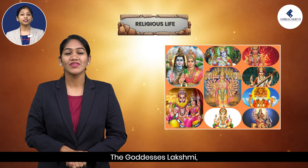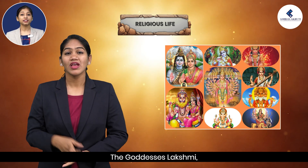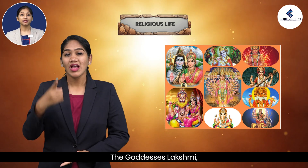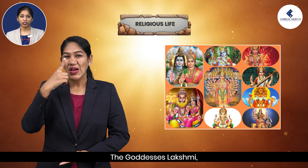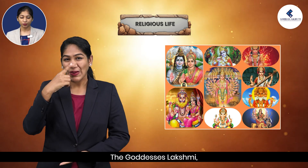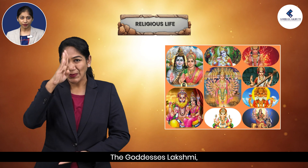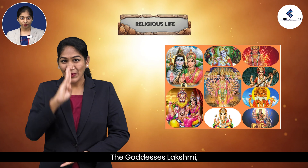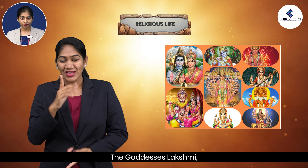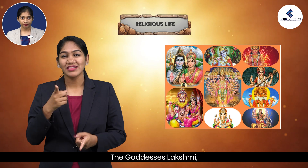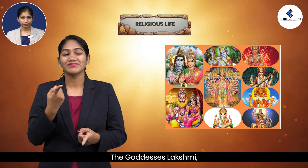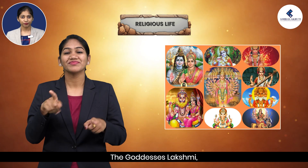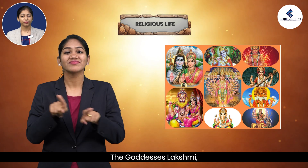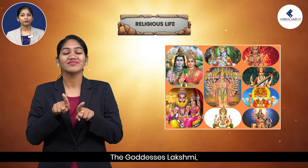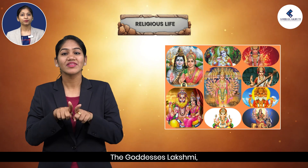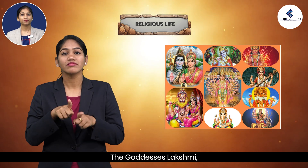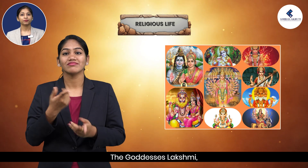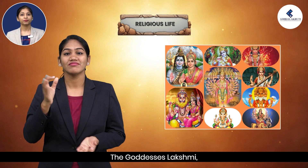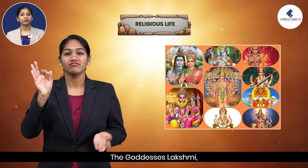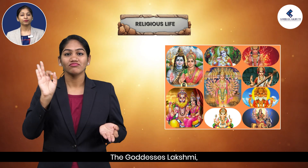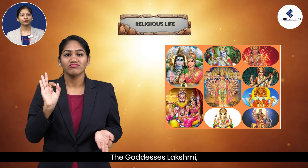The goddesses Lakshmi,